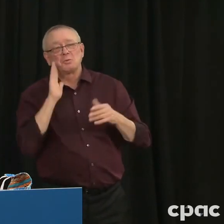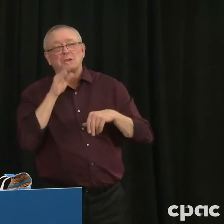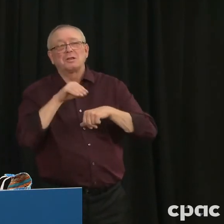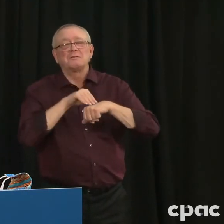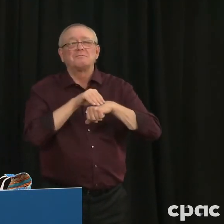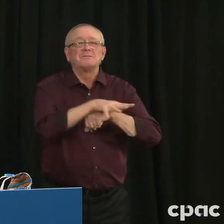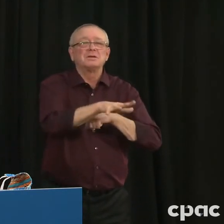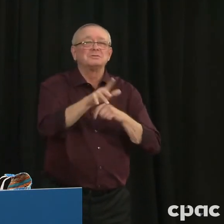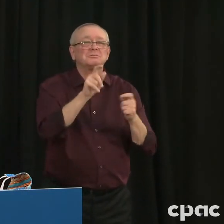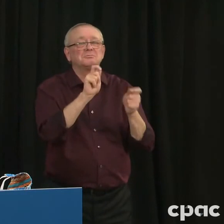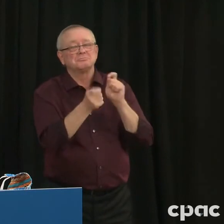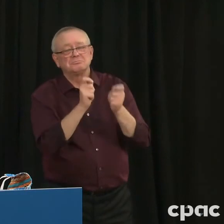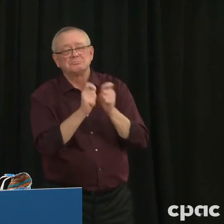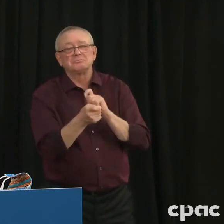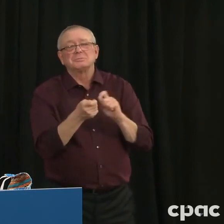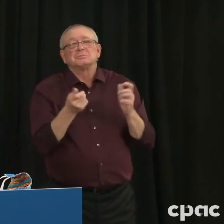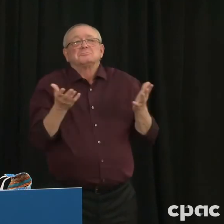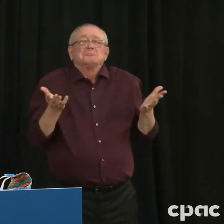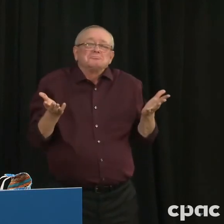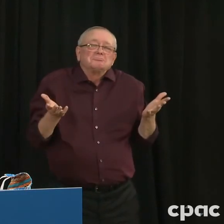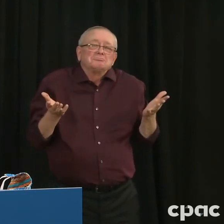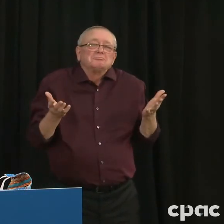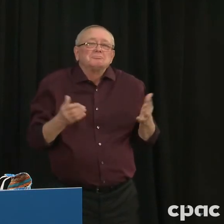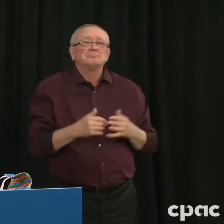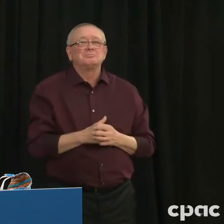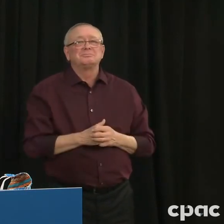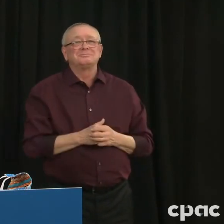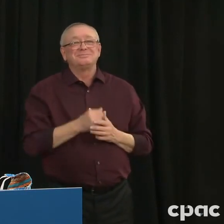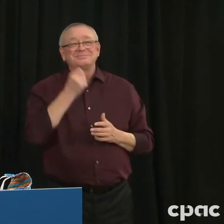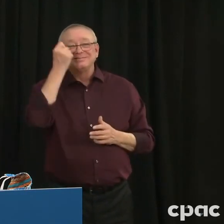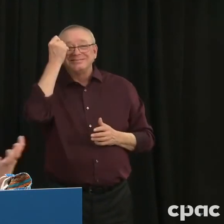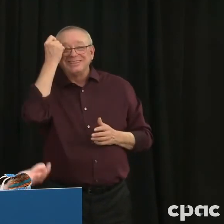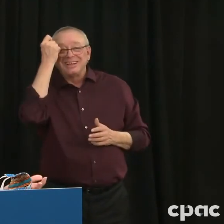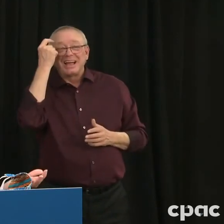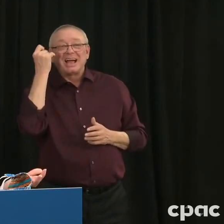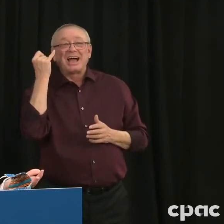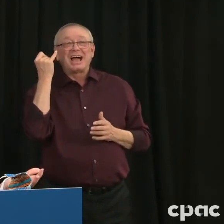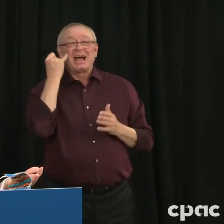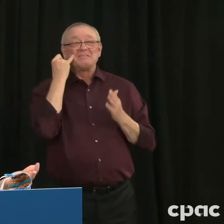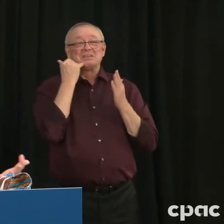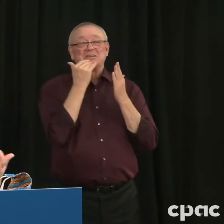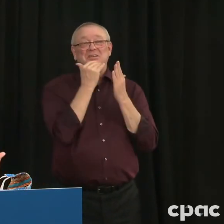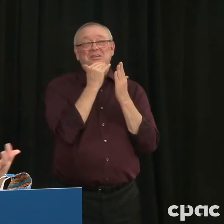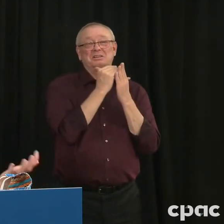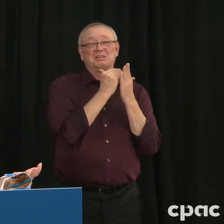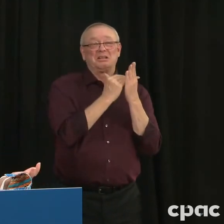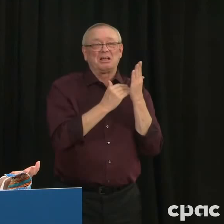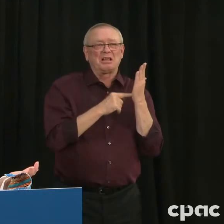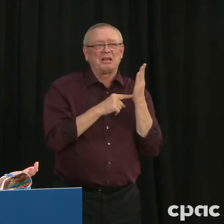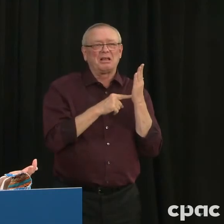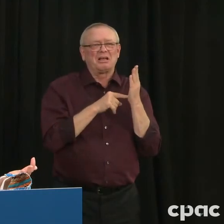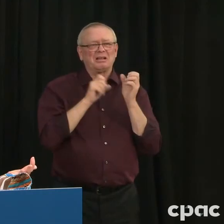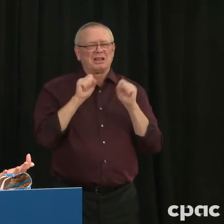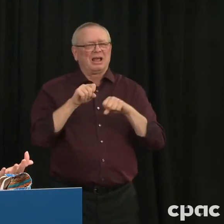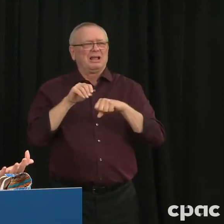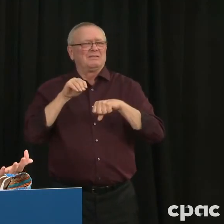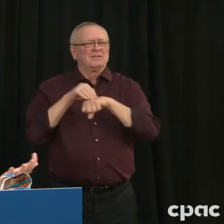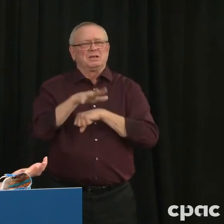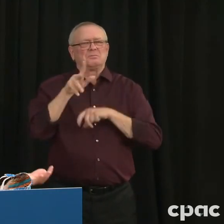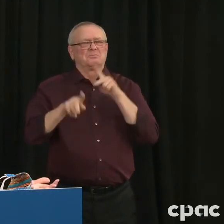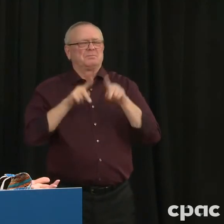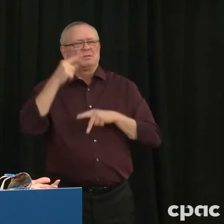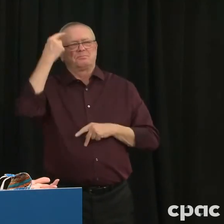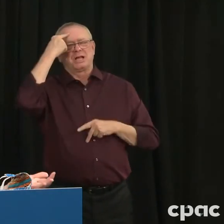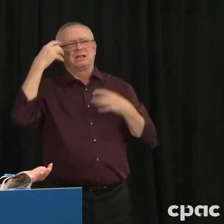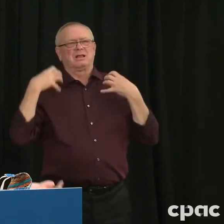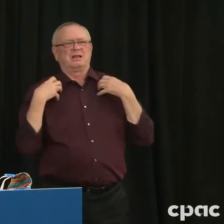putting things in place that would have had significant impacts on the other aspects of people's health at an earlier point in time would